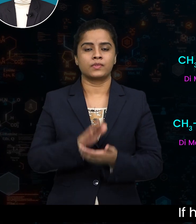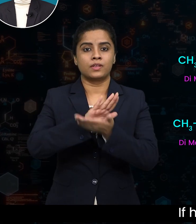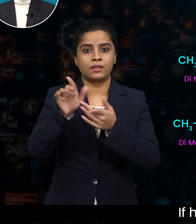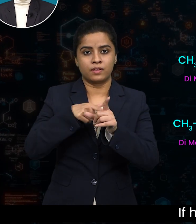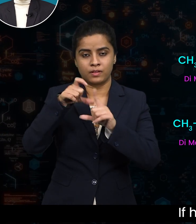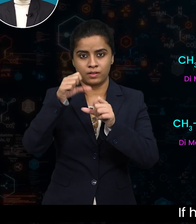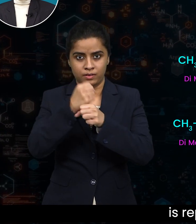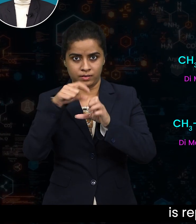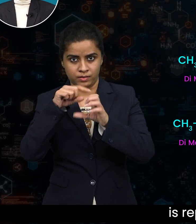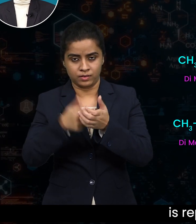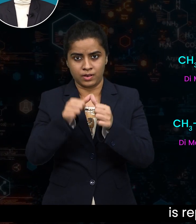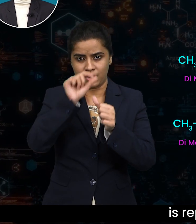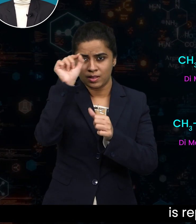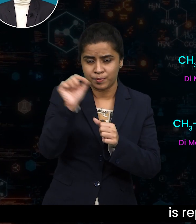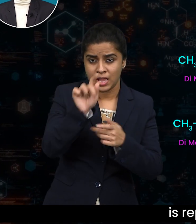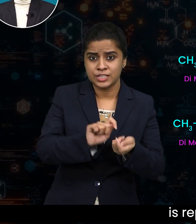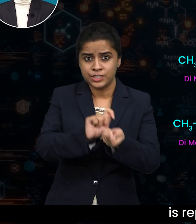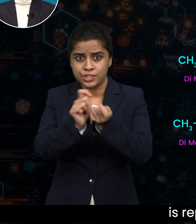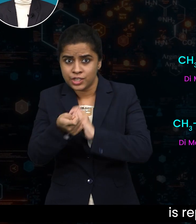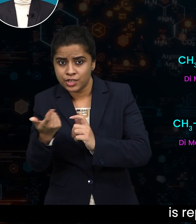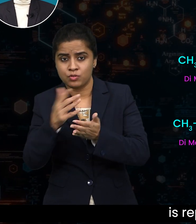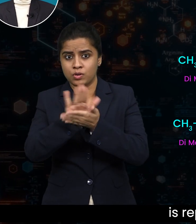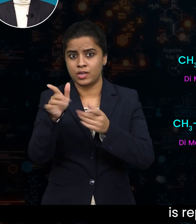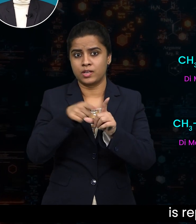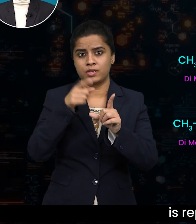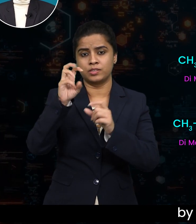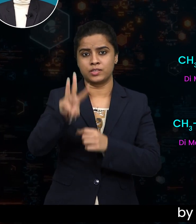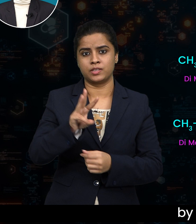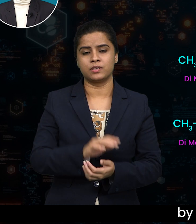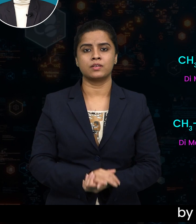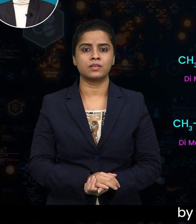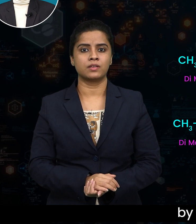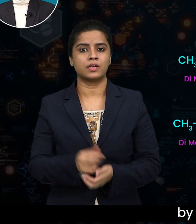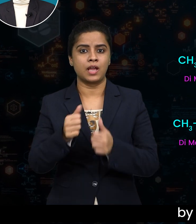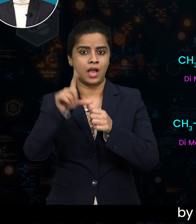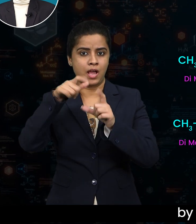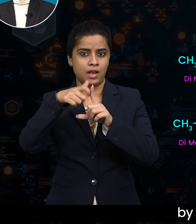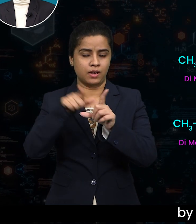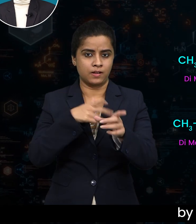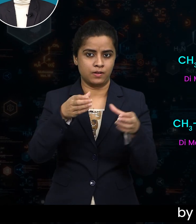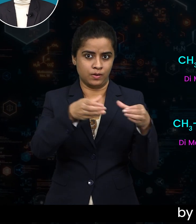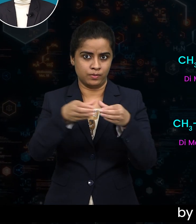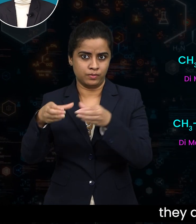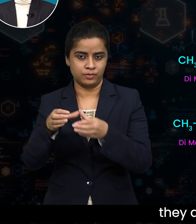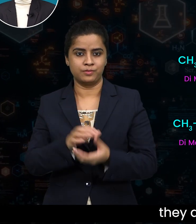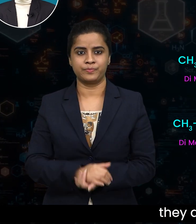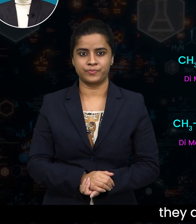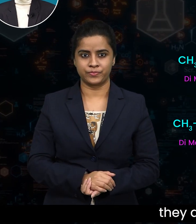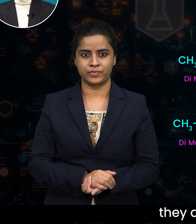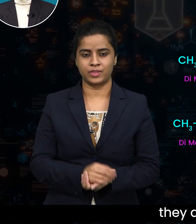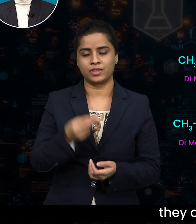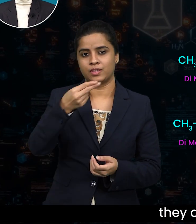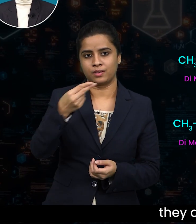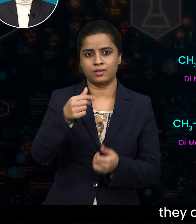If hydrogen atom is replaced from NH3 by an alkyl group, they are